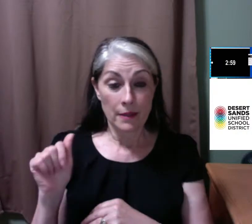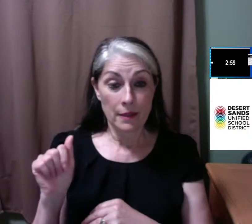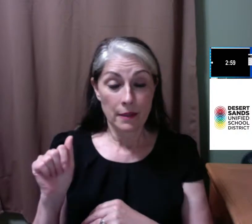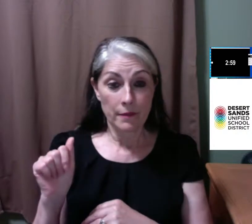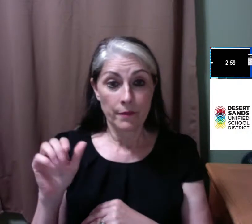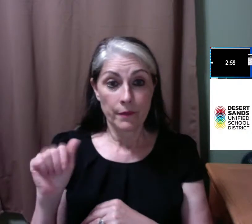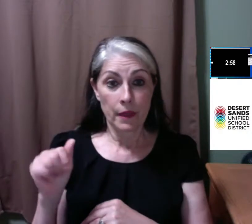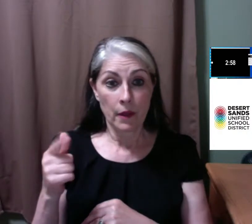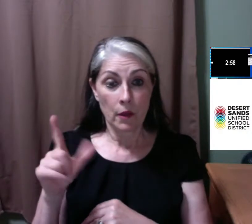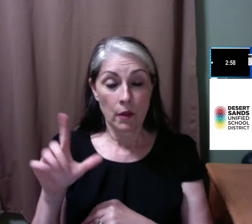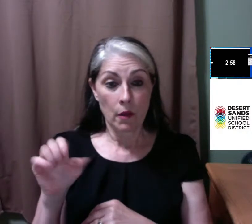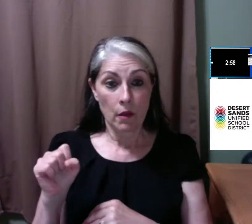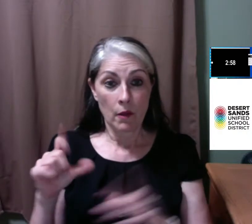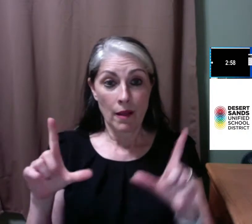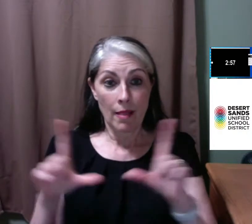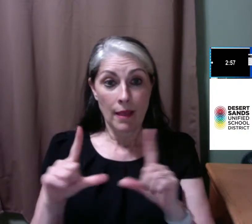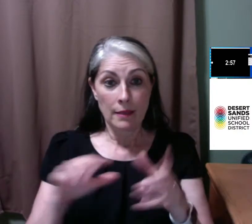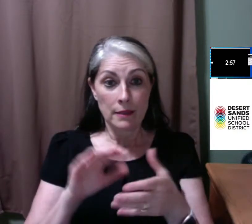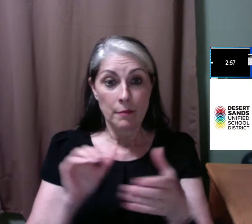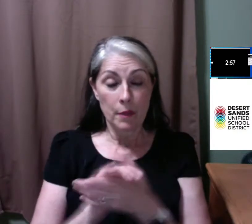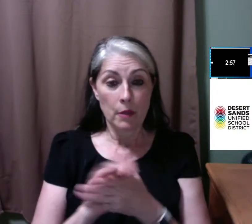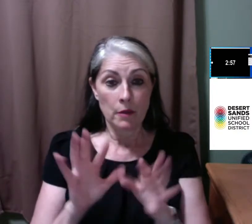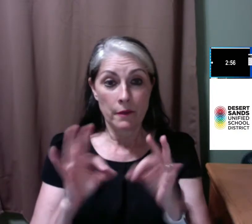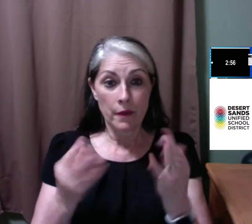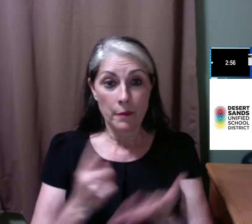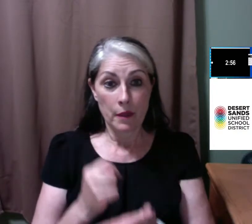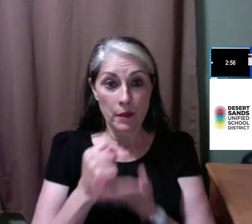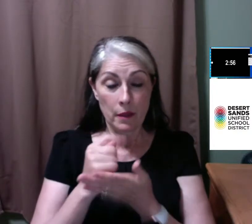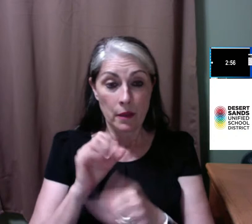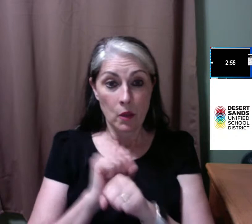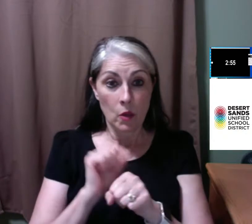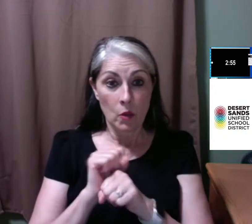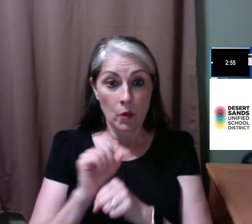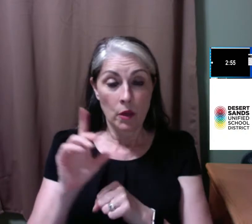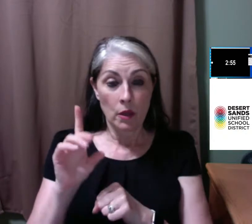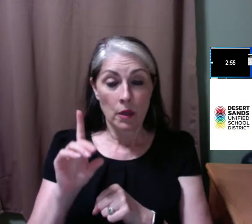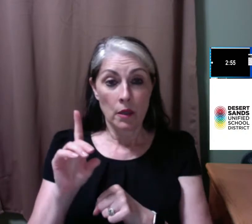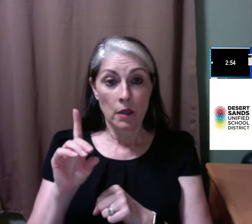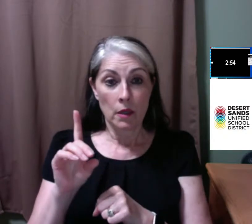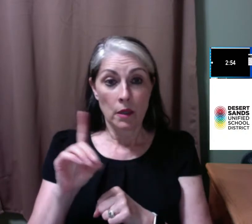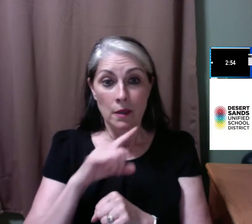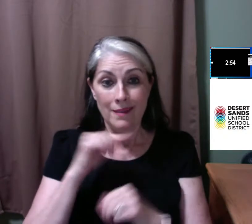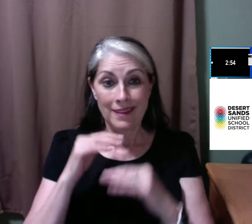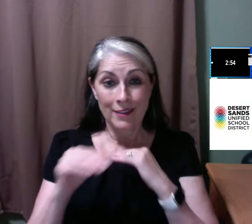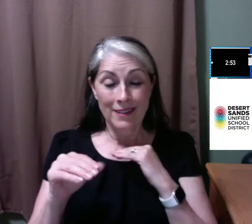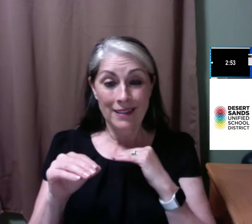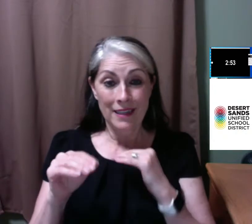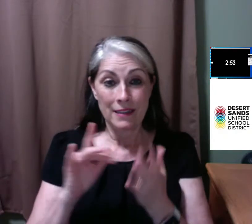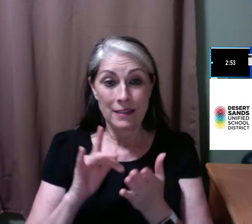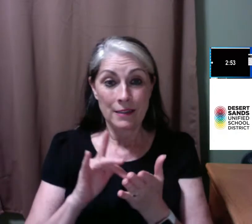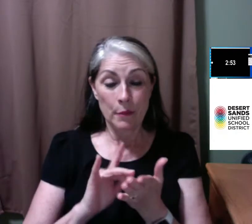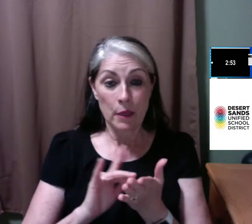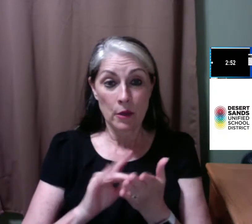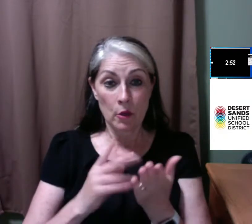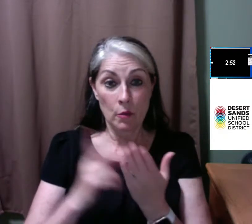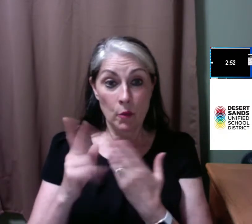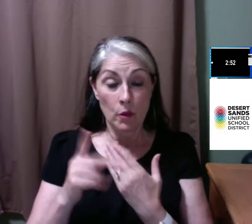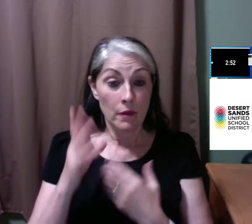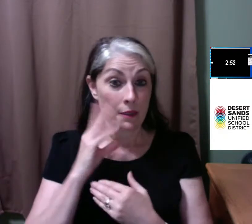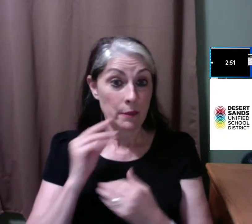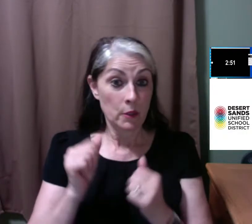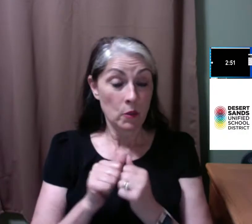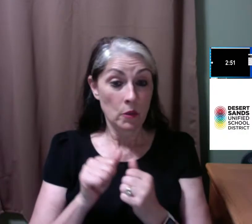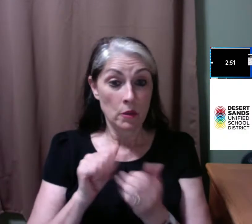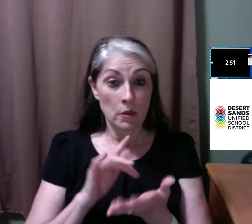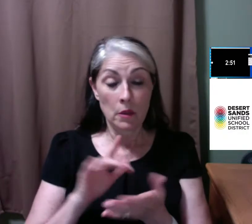Aguilar. I'm a licensed marriage and family therapist. I currently work in the Desert Sands Medi-Cal program. I've had experience of working in